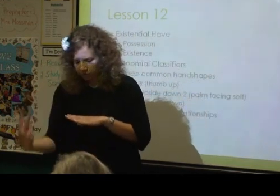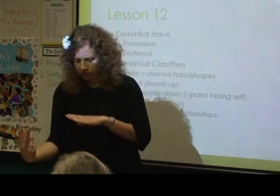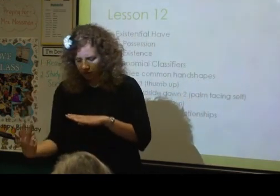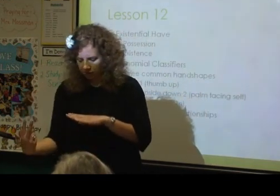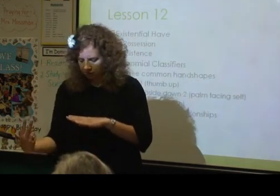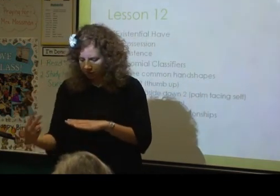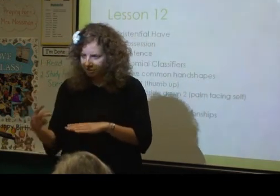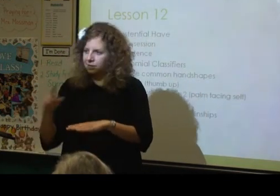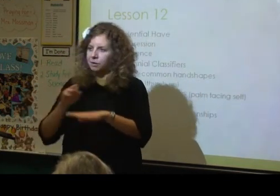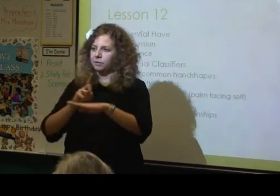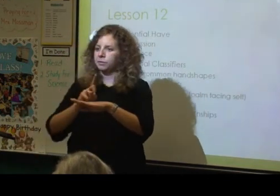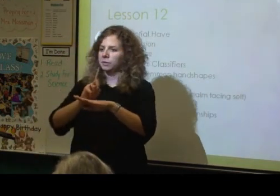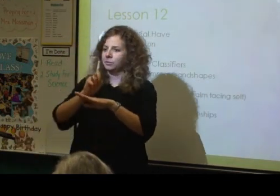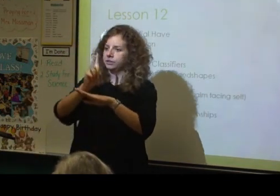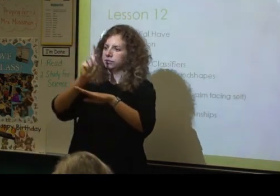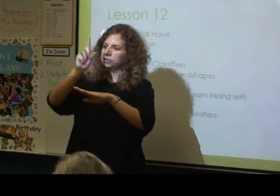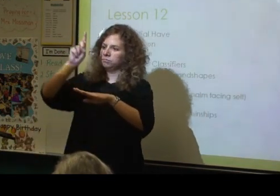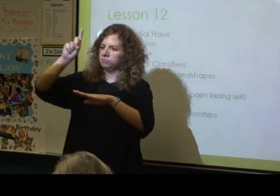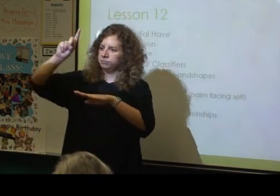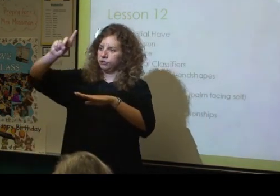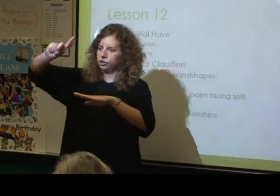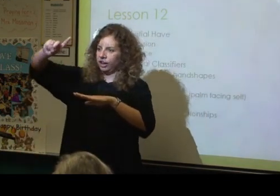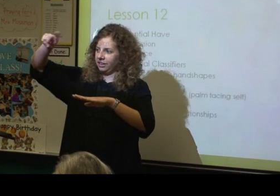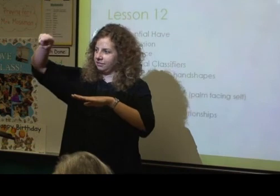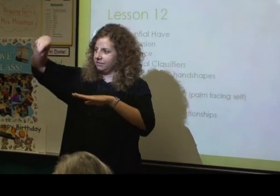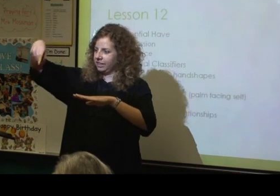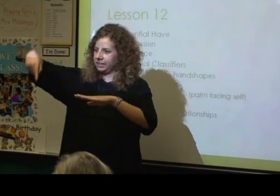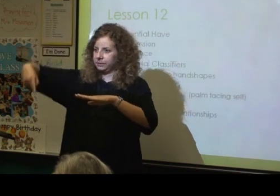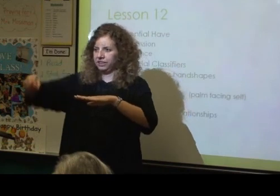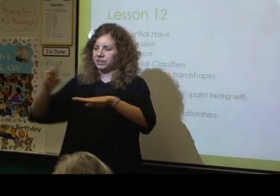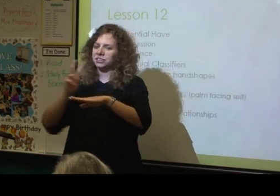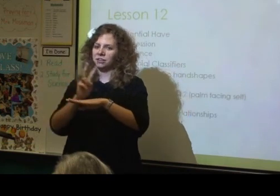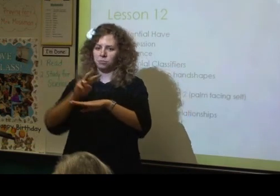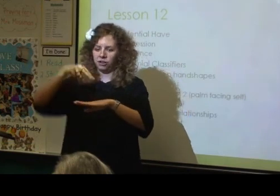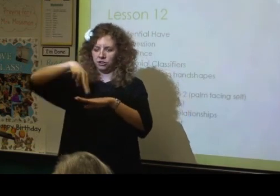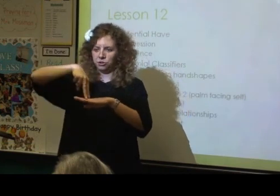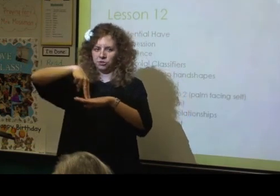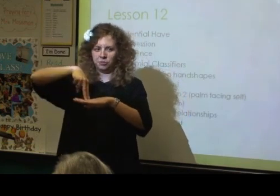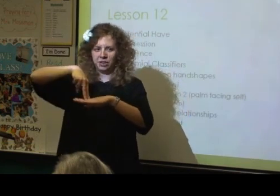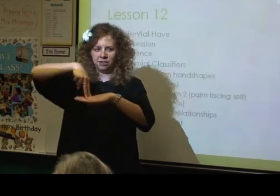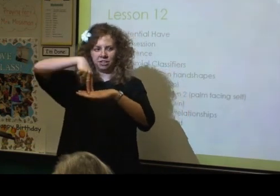use of that, because I probably wouldn't try and explain this. I'd probably just do it from here, like the